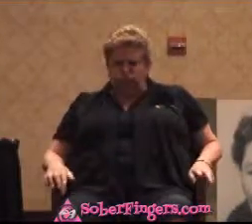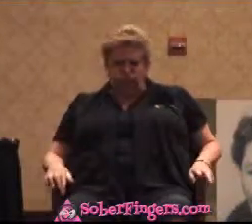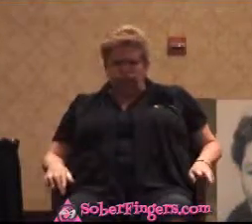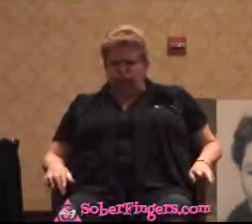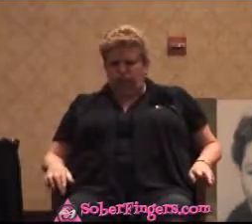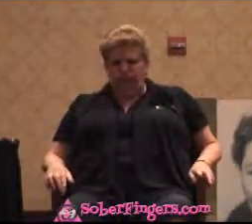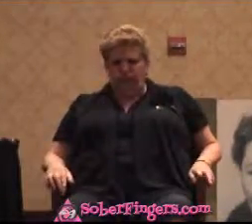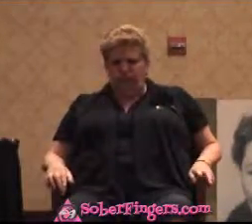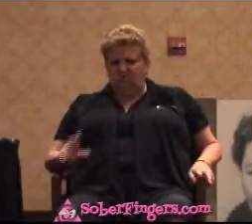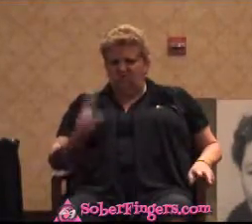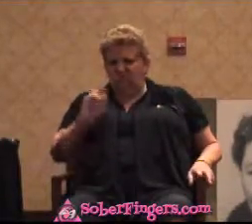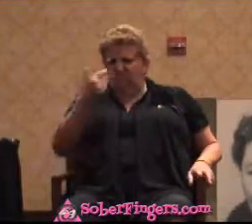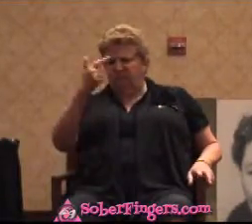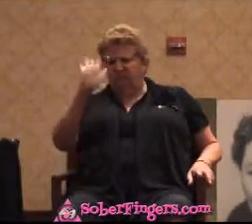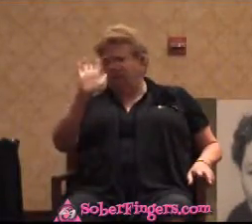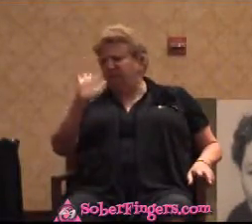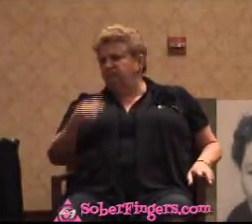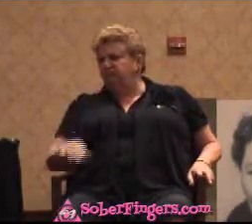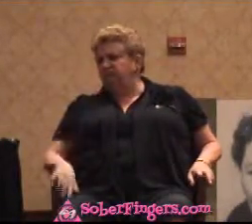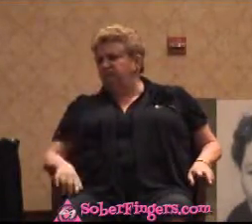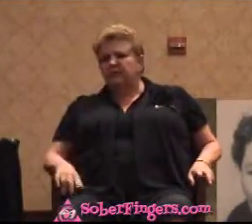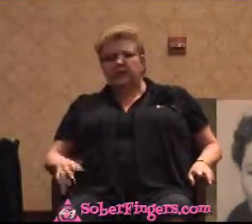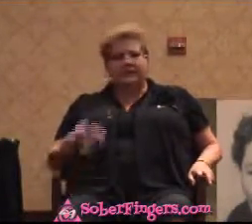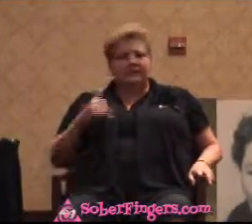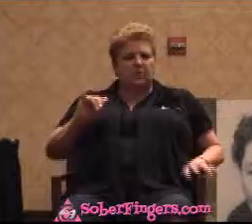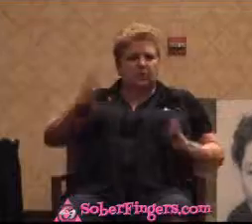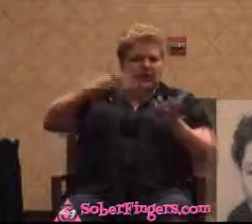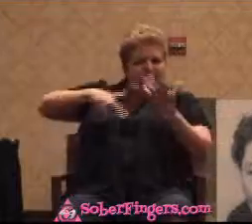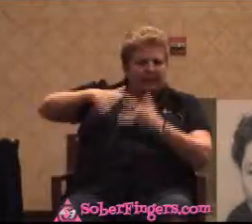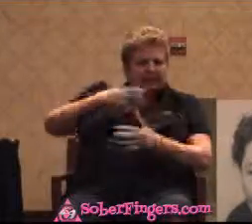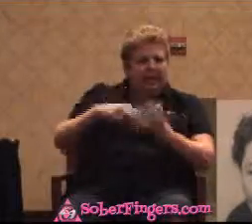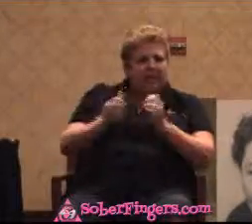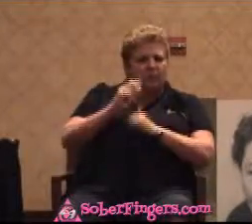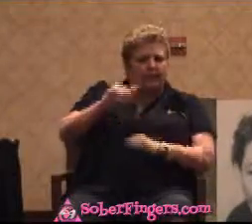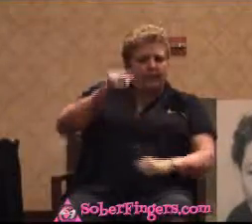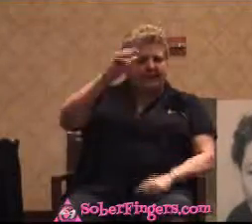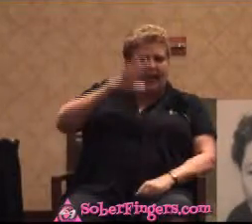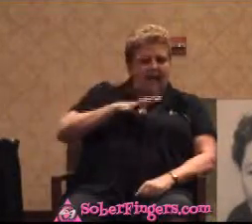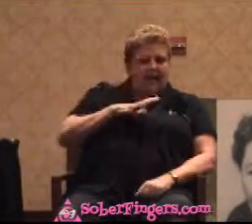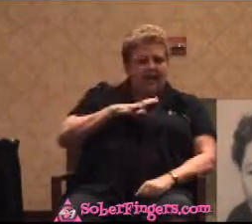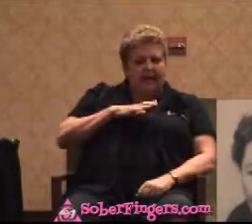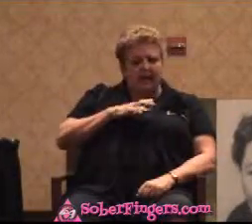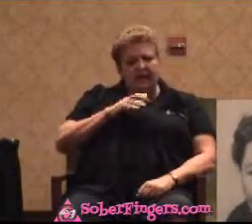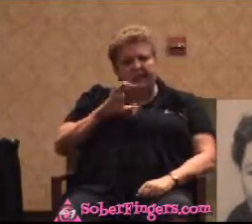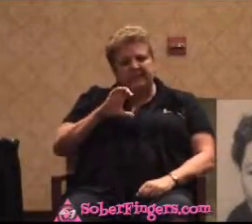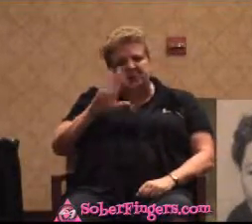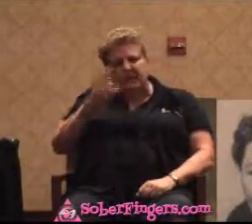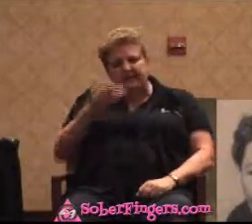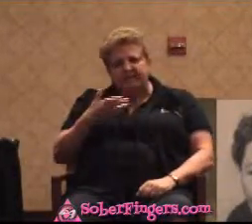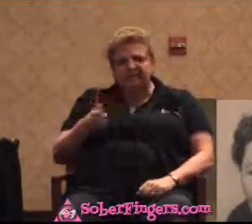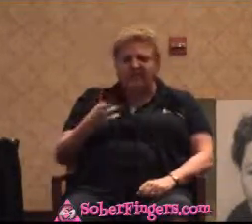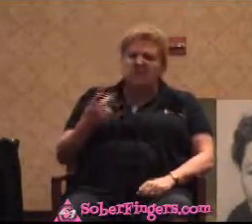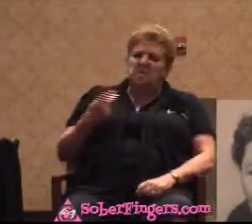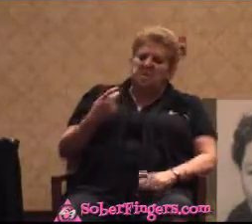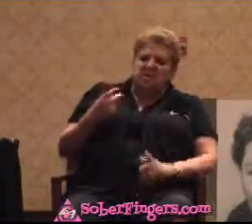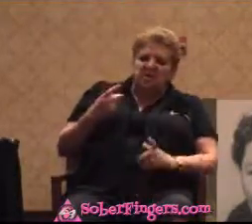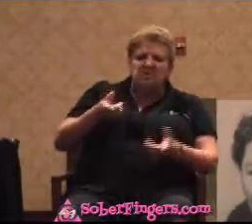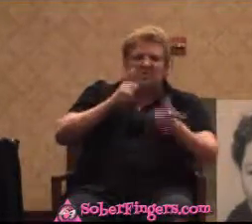to be good. So I'm still hanging out with him. He's still doing his little thing. We're drinking. He's got his own